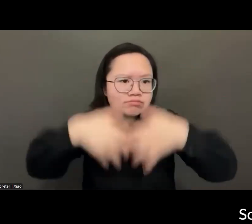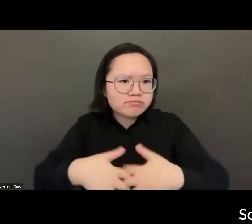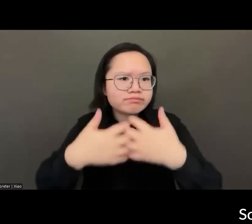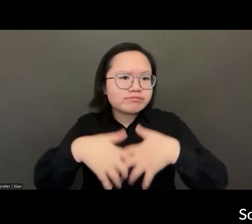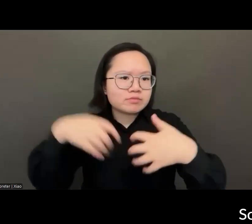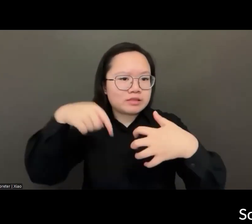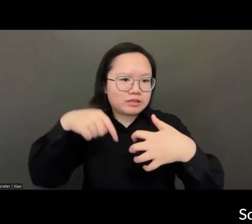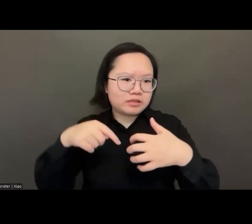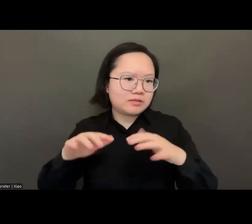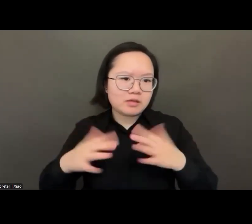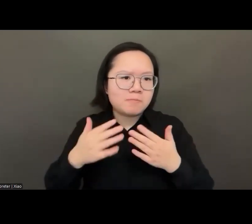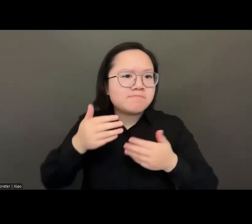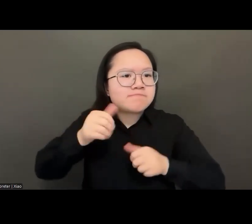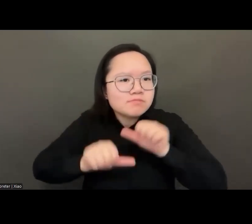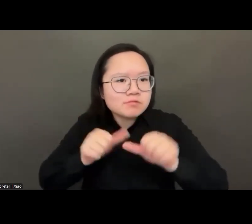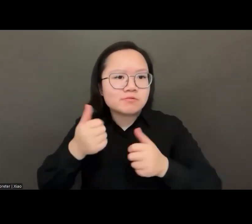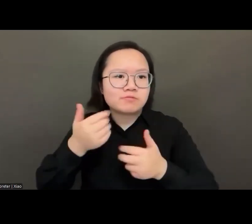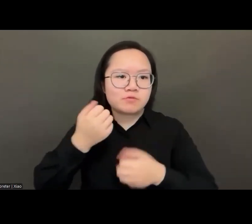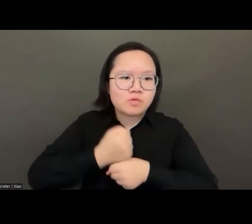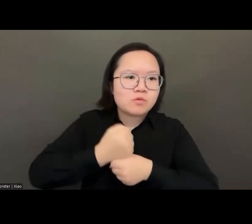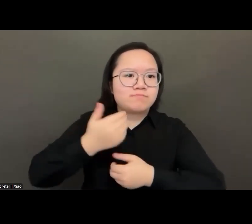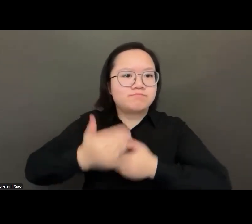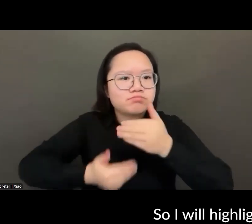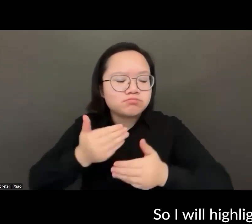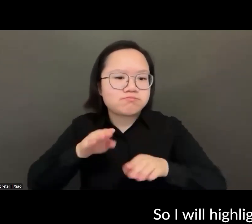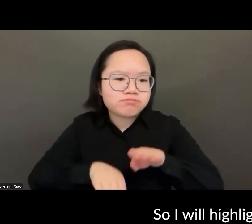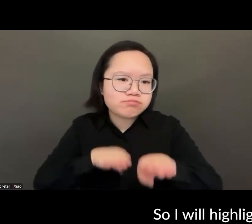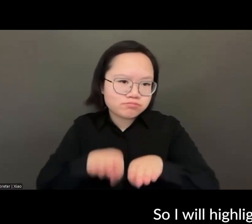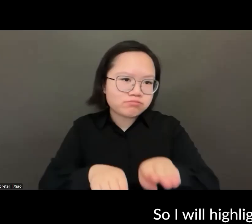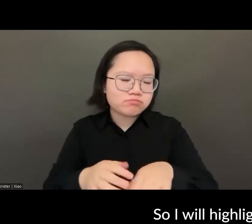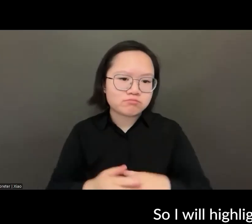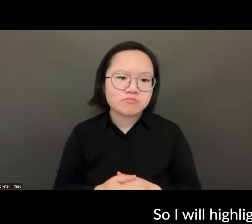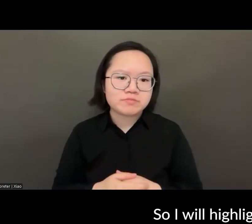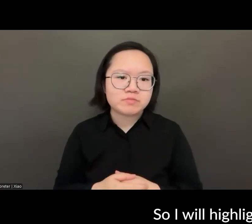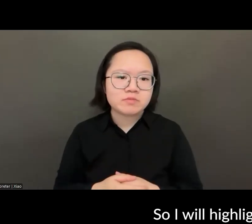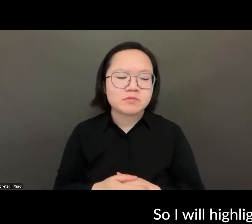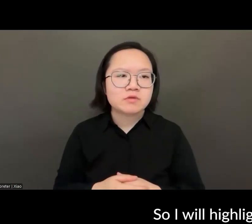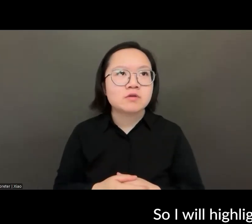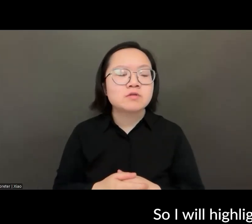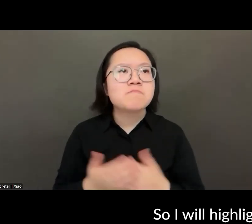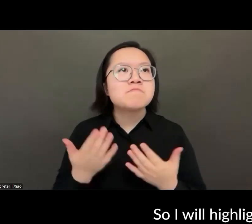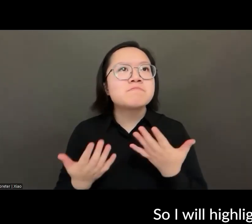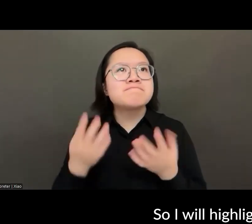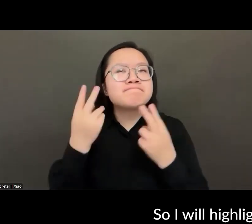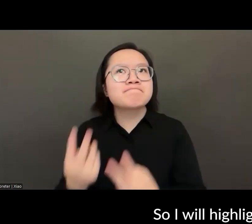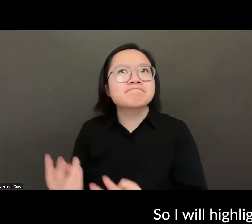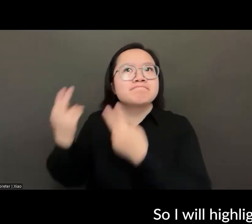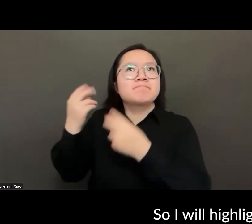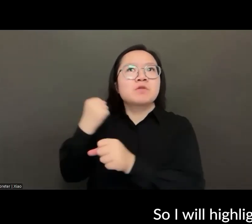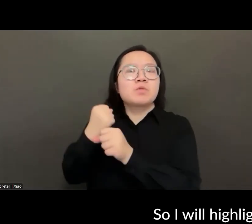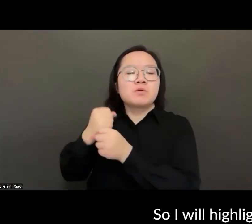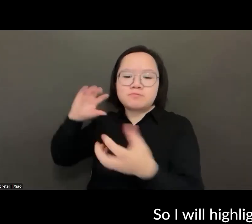highest needs for support. So I will highlight a few